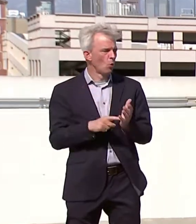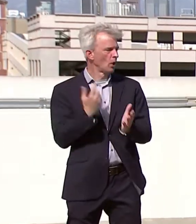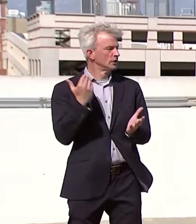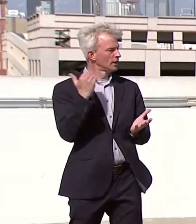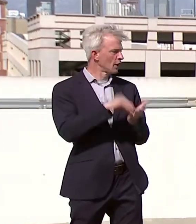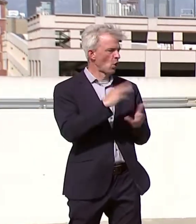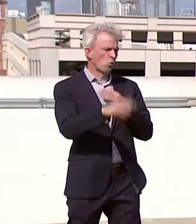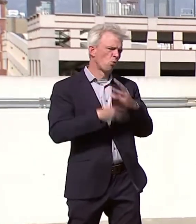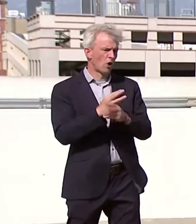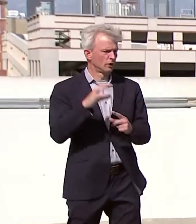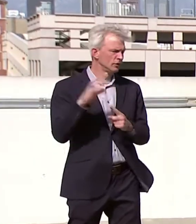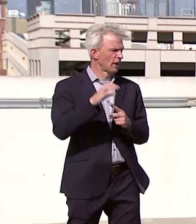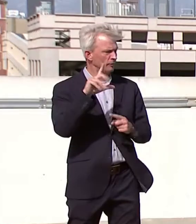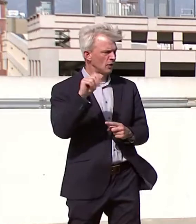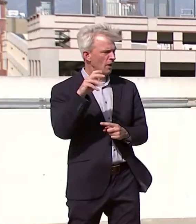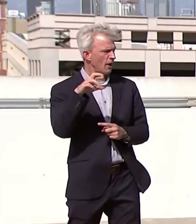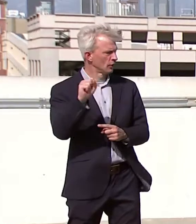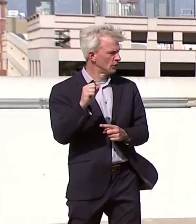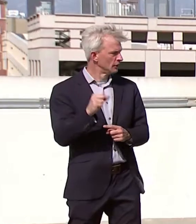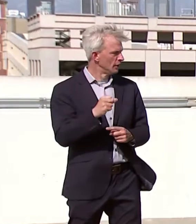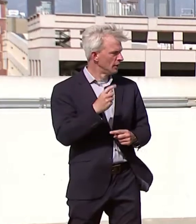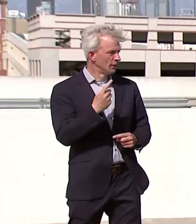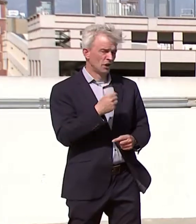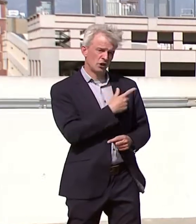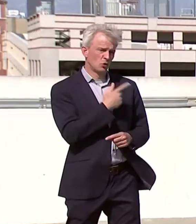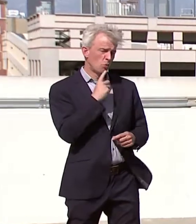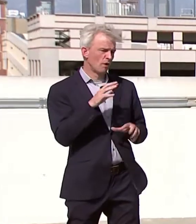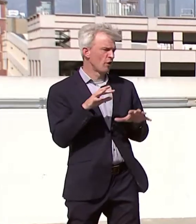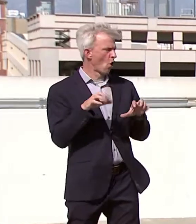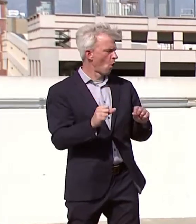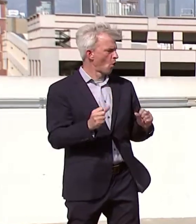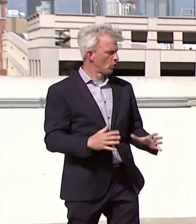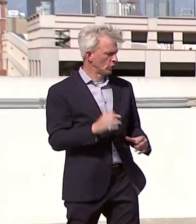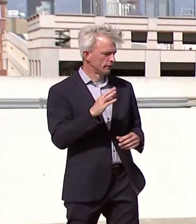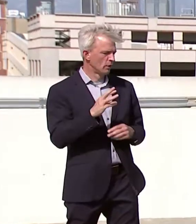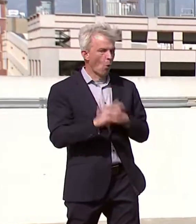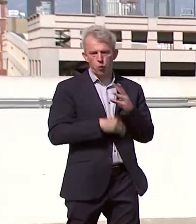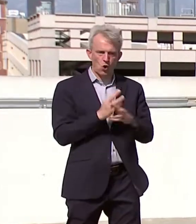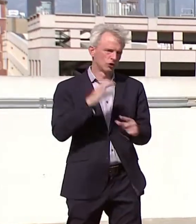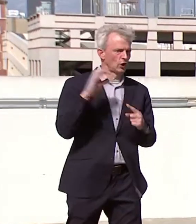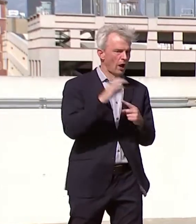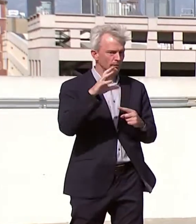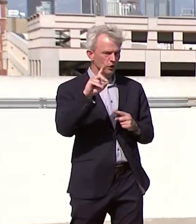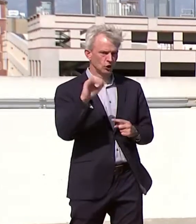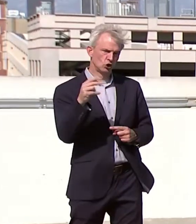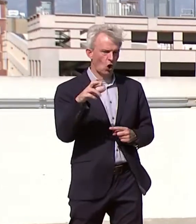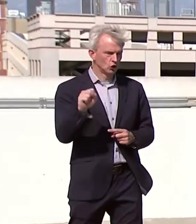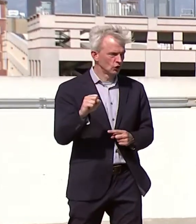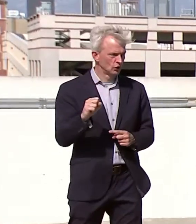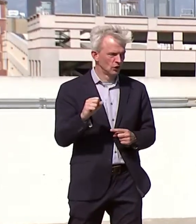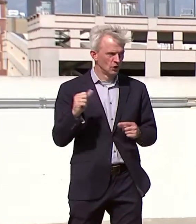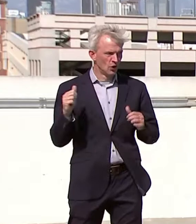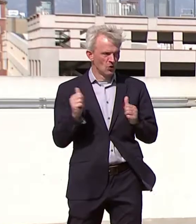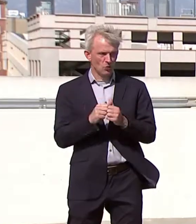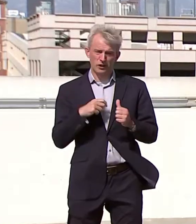Lakers, who is one of the owners of the world champion Dodgers. His impact with his football club, which is